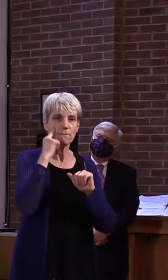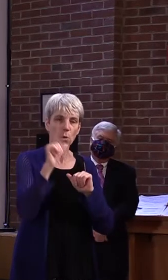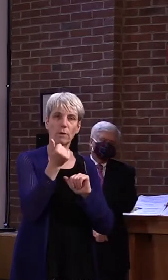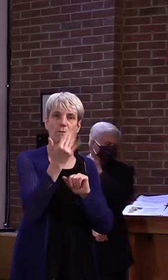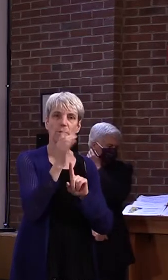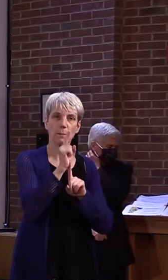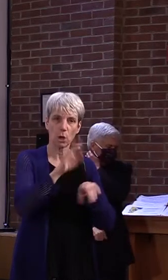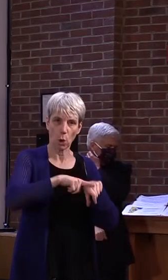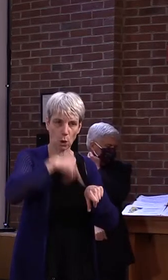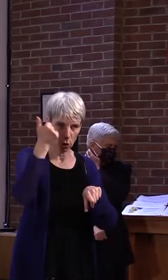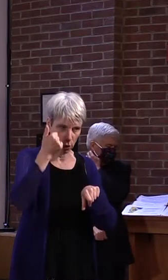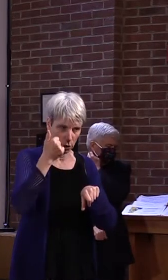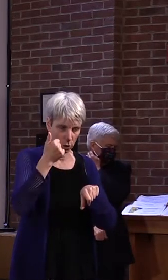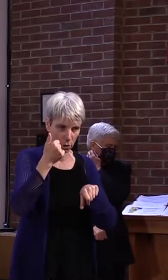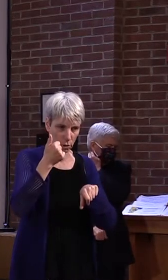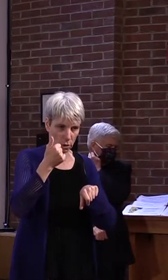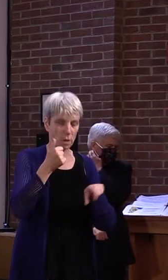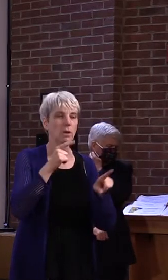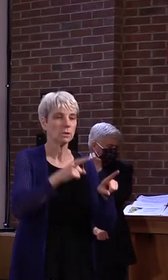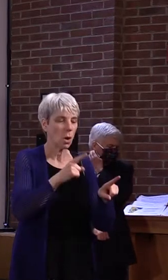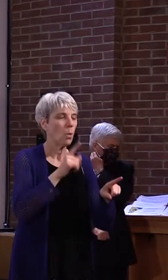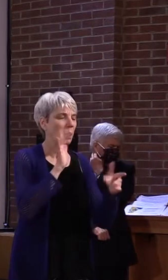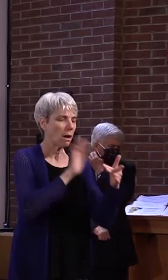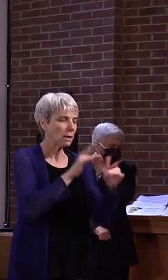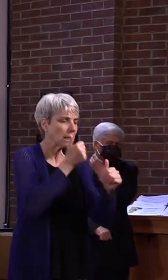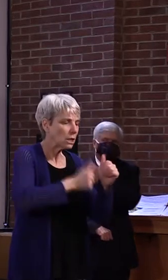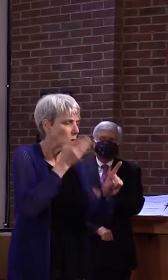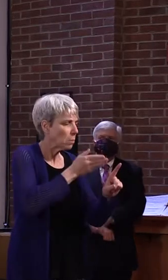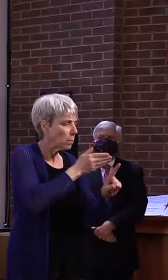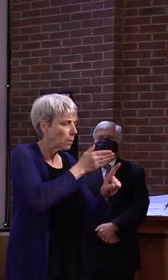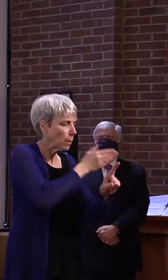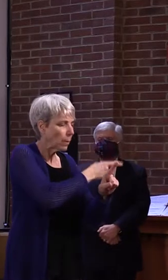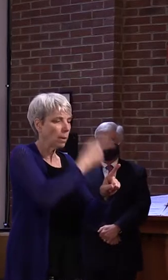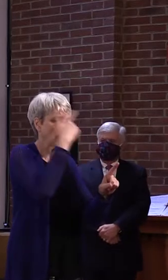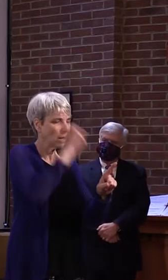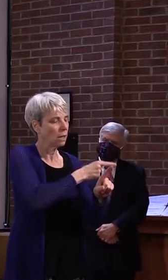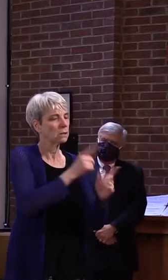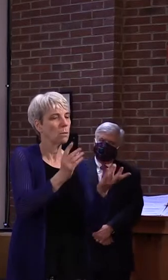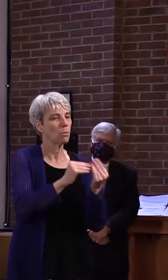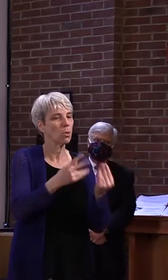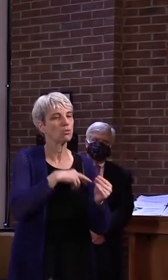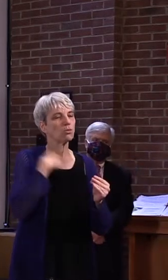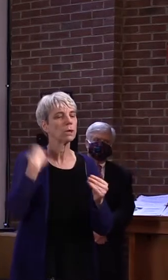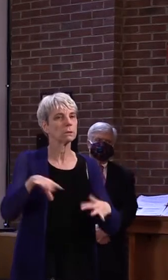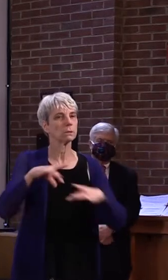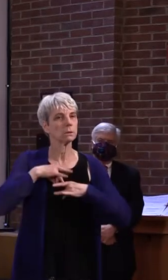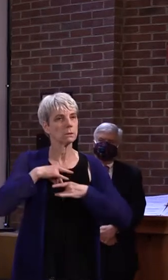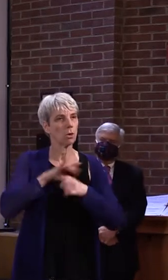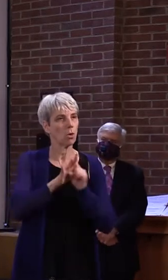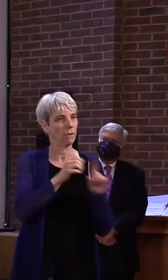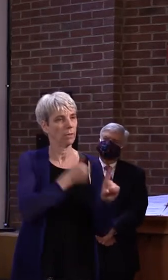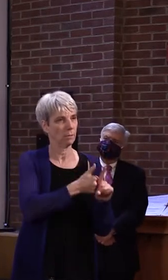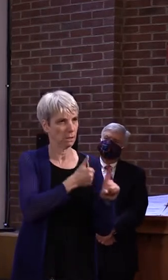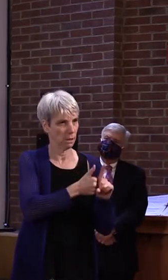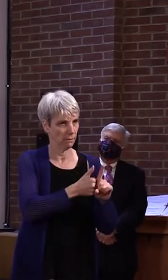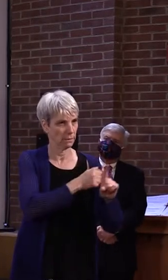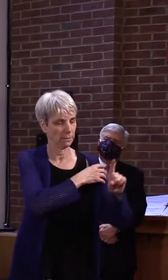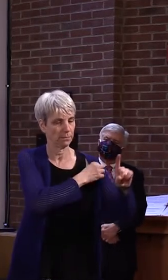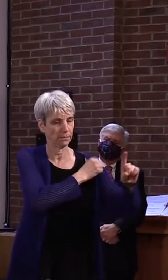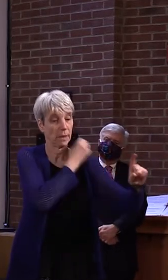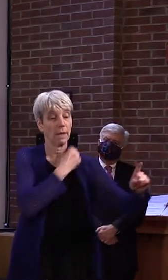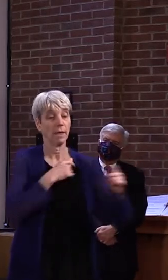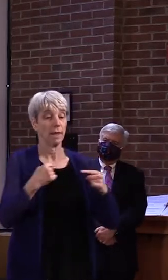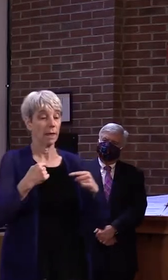reach out to these close contacts who may be at a higher risk of getting COVID-19 themselves. They give health